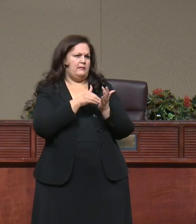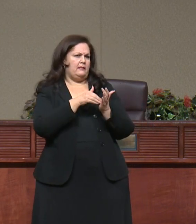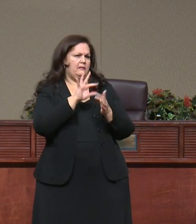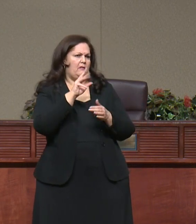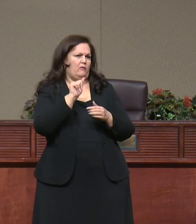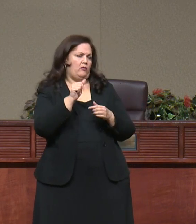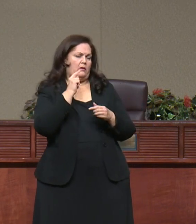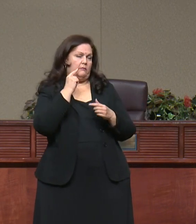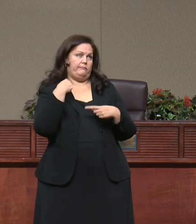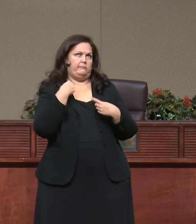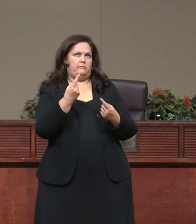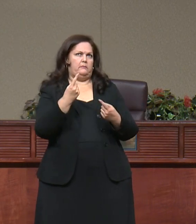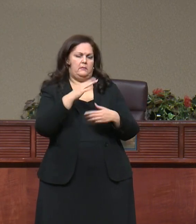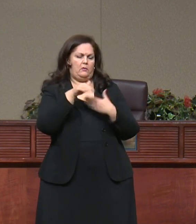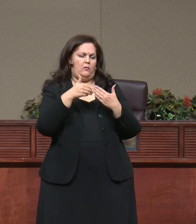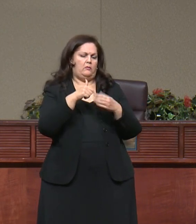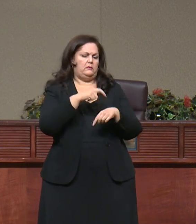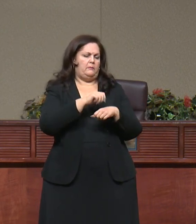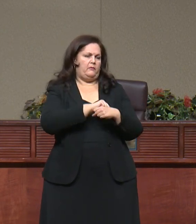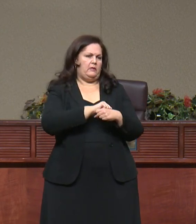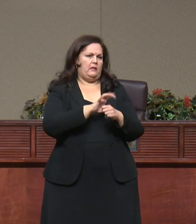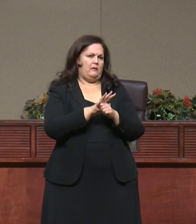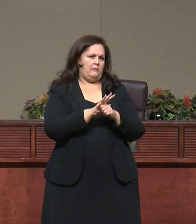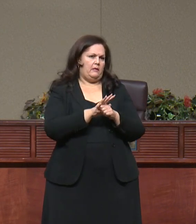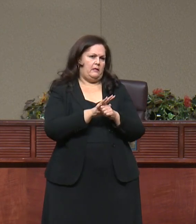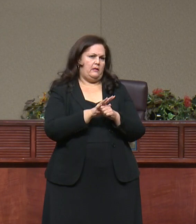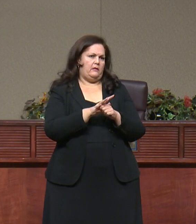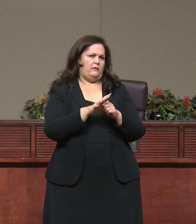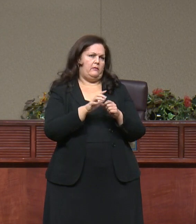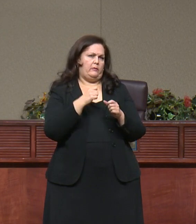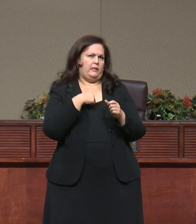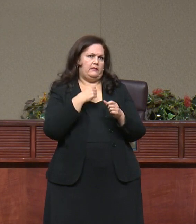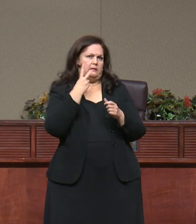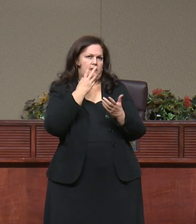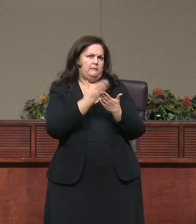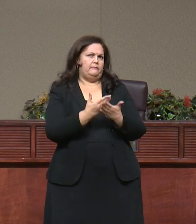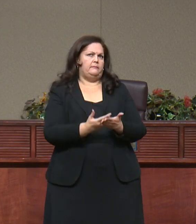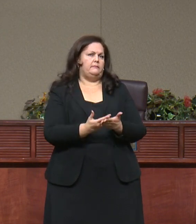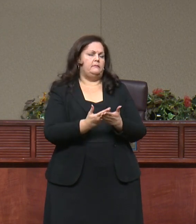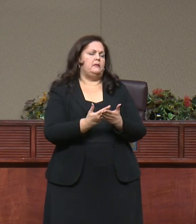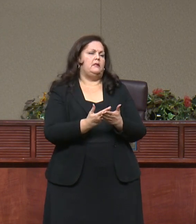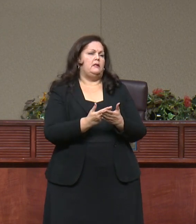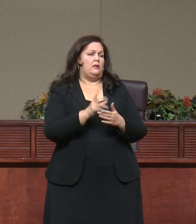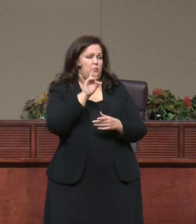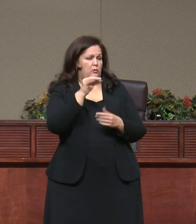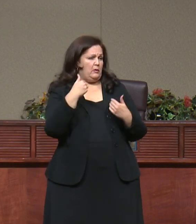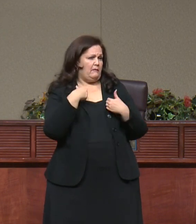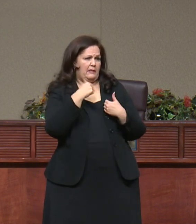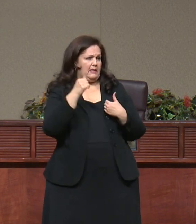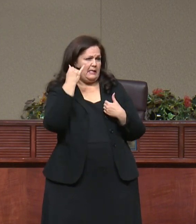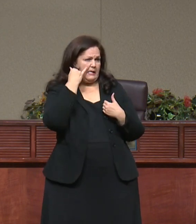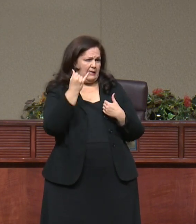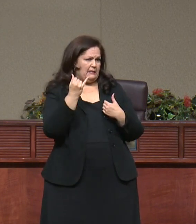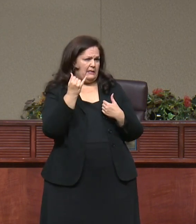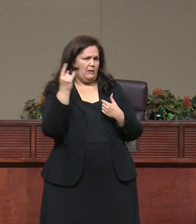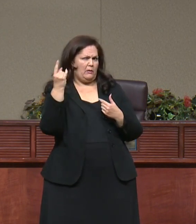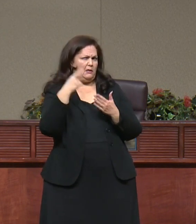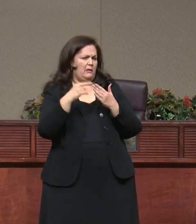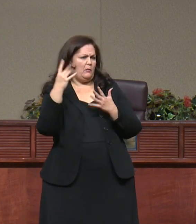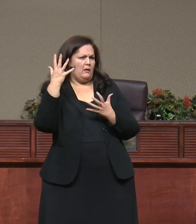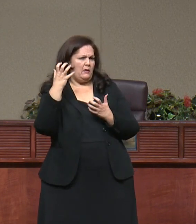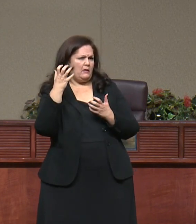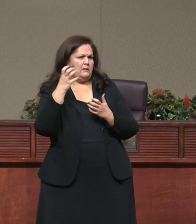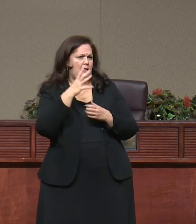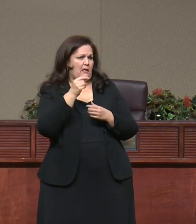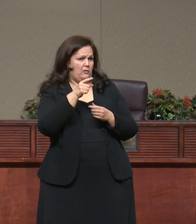whole pandemic. We've documented that in the past. Do you have any idea what he's looking for? And